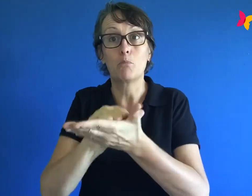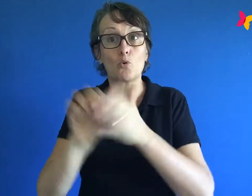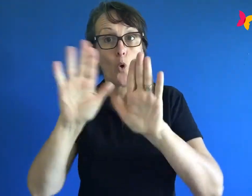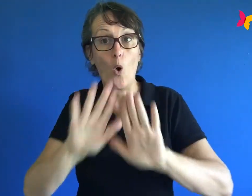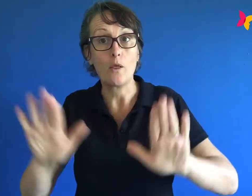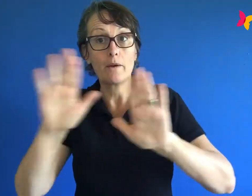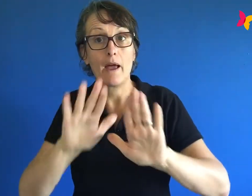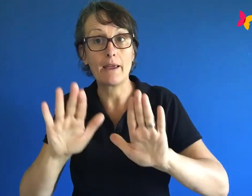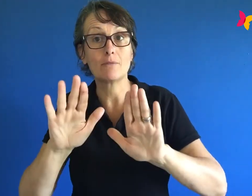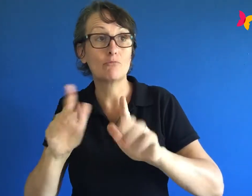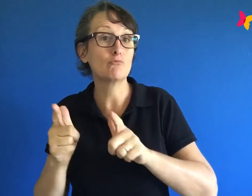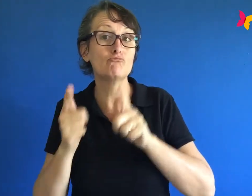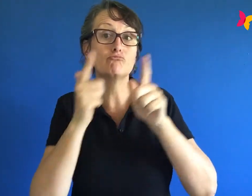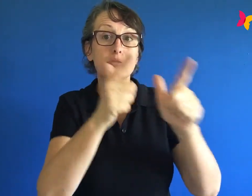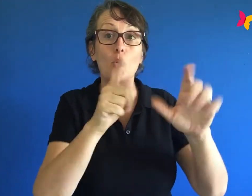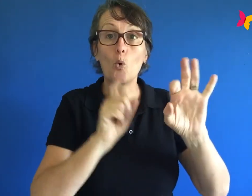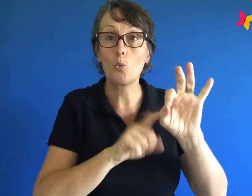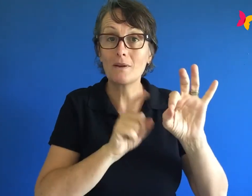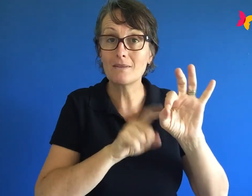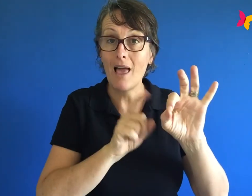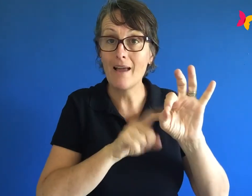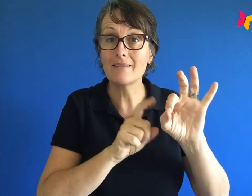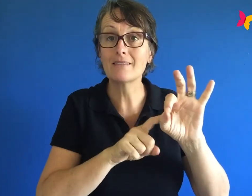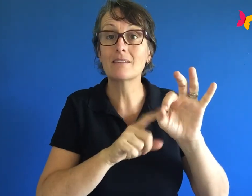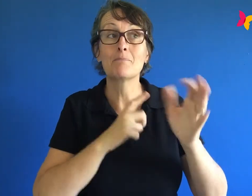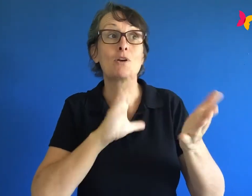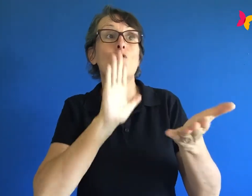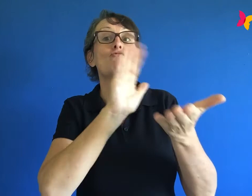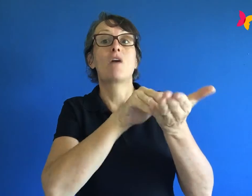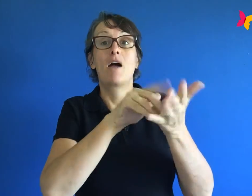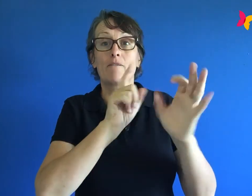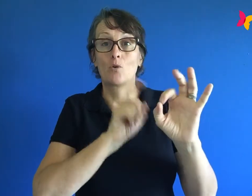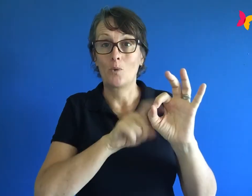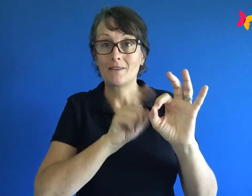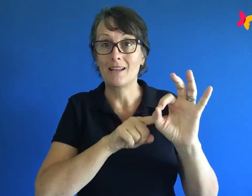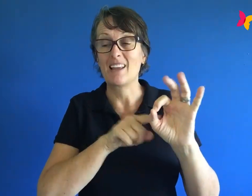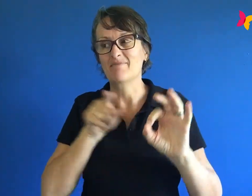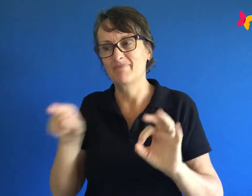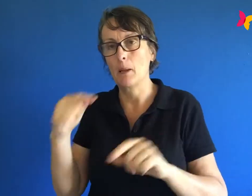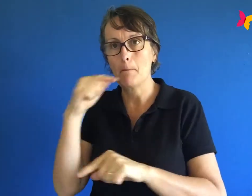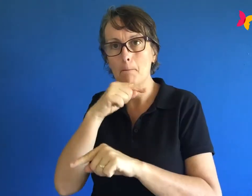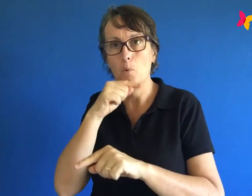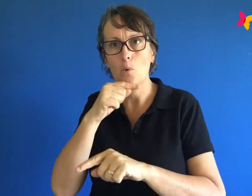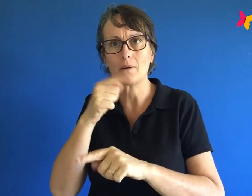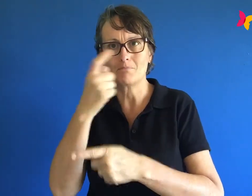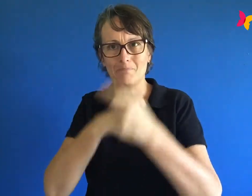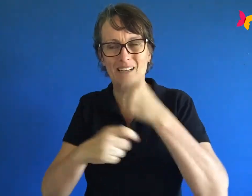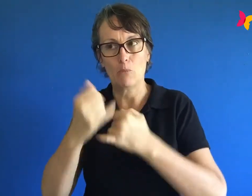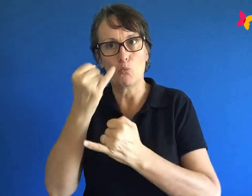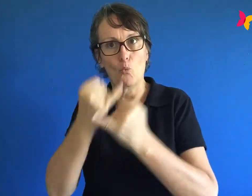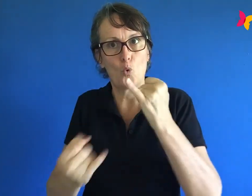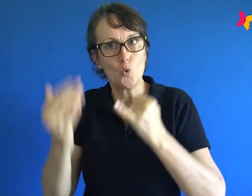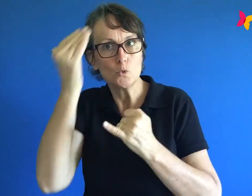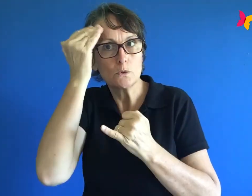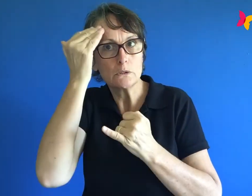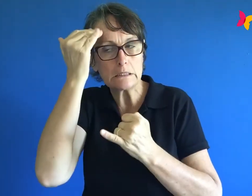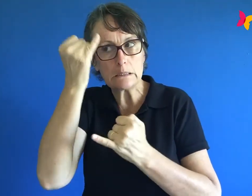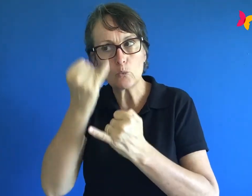Queensland, and when we got there, he became increasingly unwell, and he was